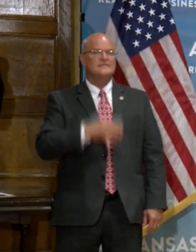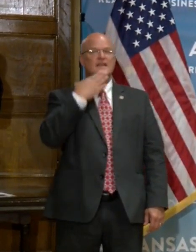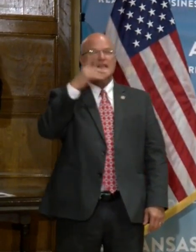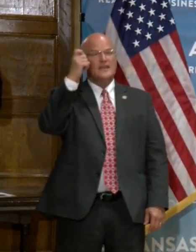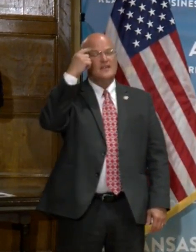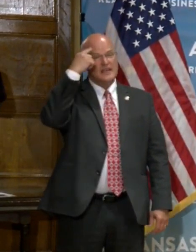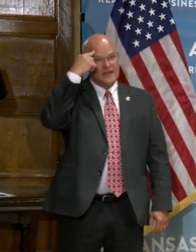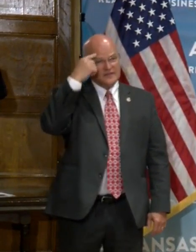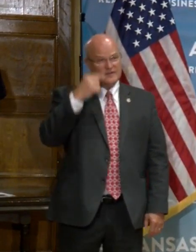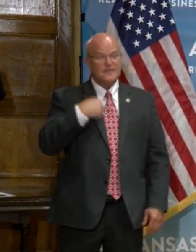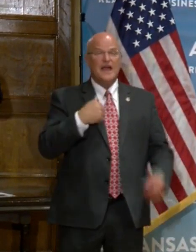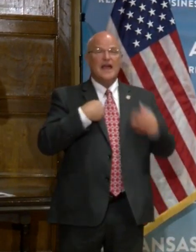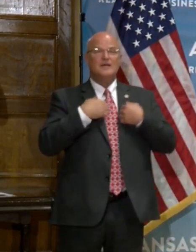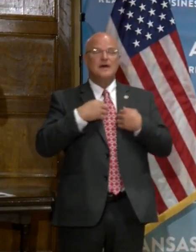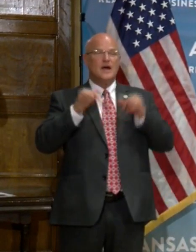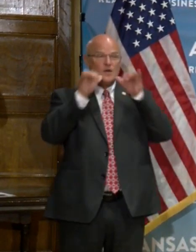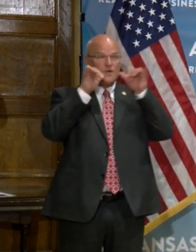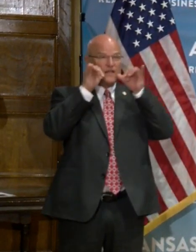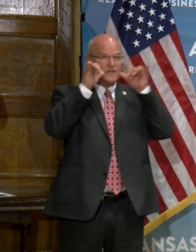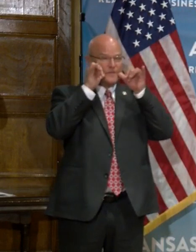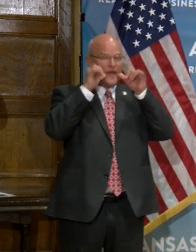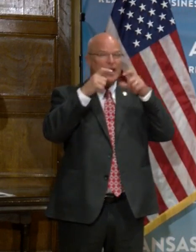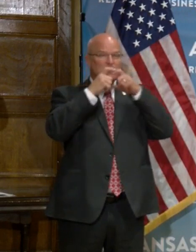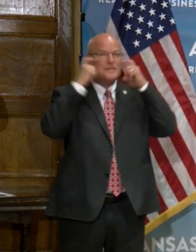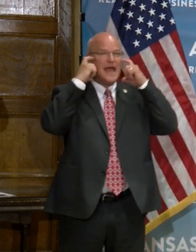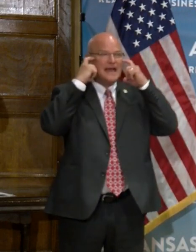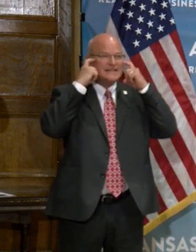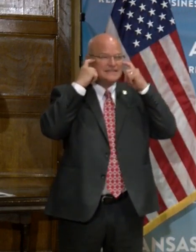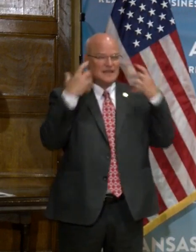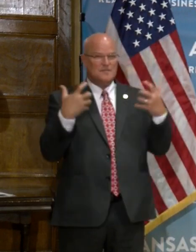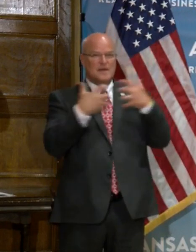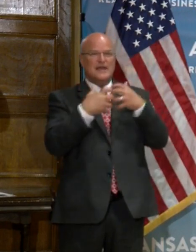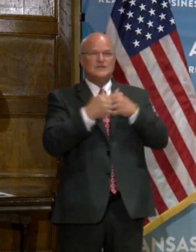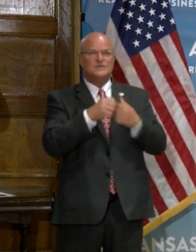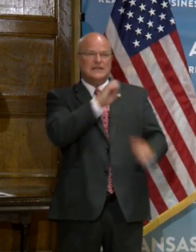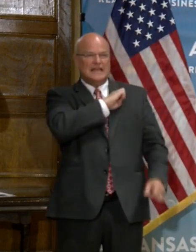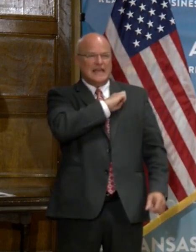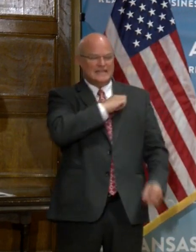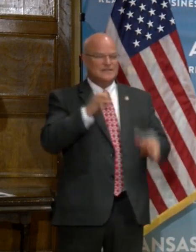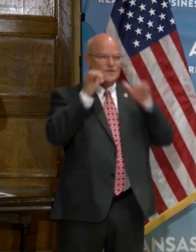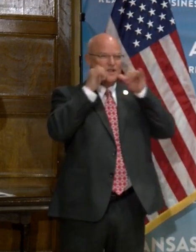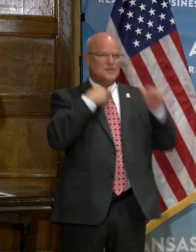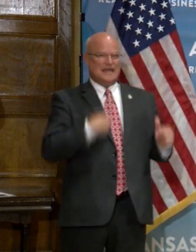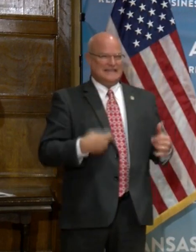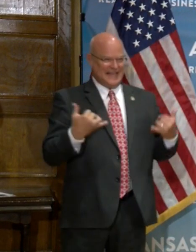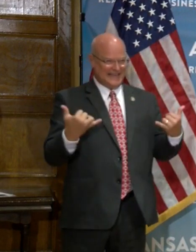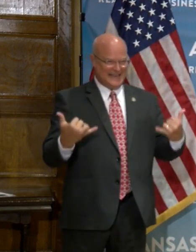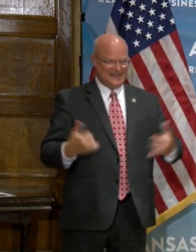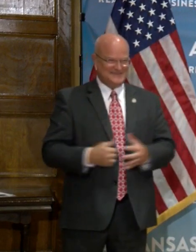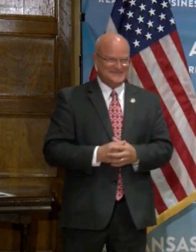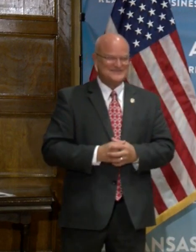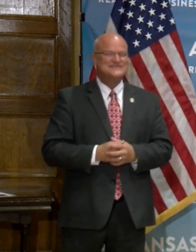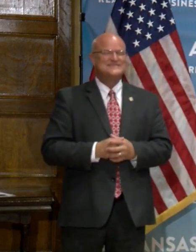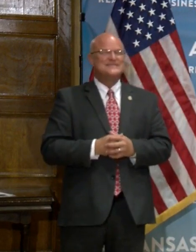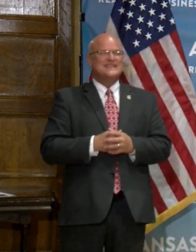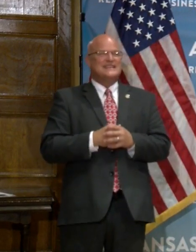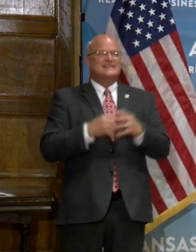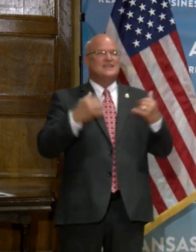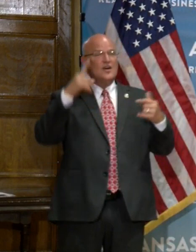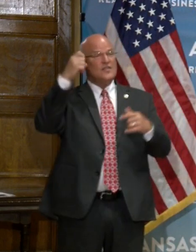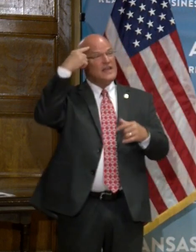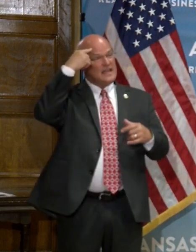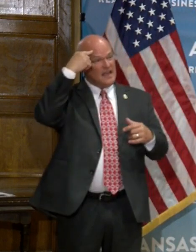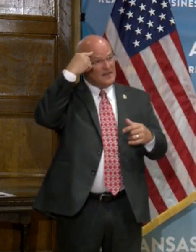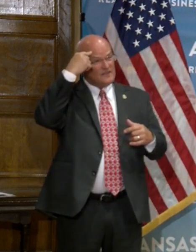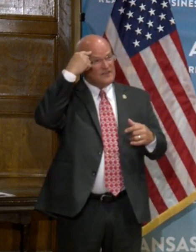Thank you, Governor. I have my Razorback mask on, matching with Eddie's Razorback tie there. The